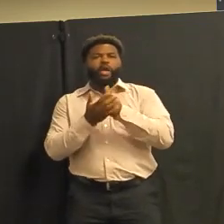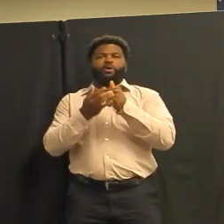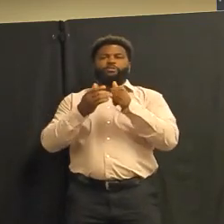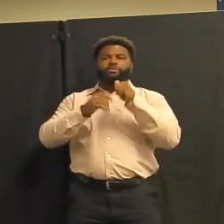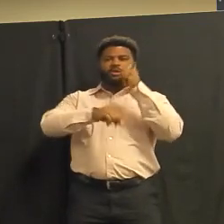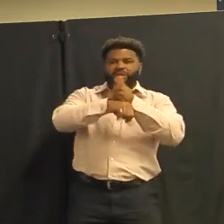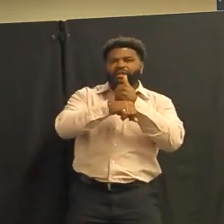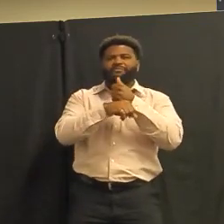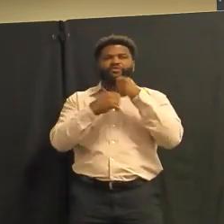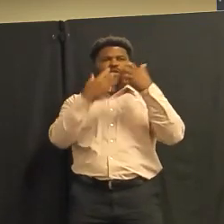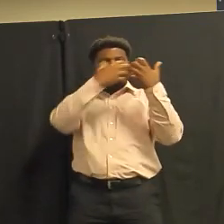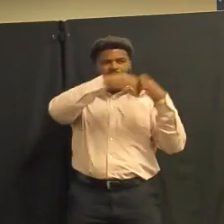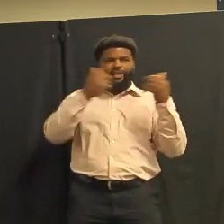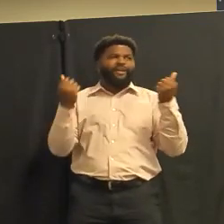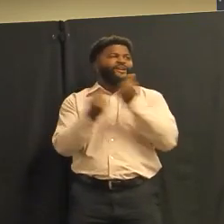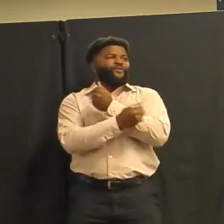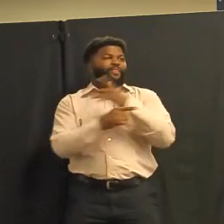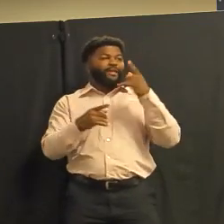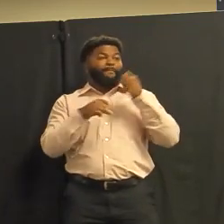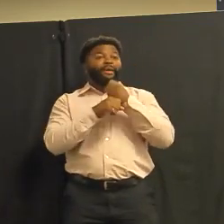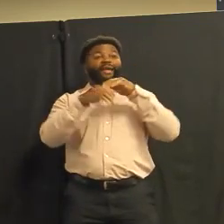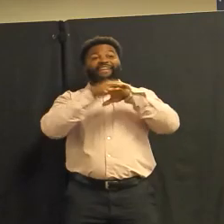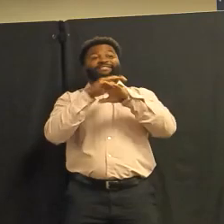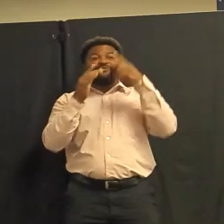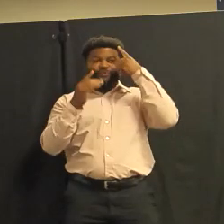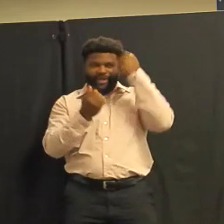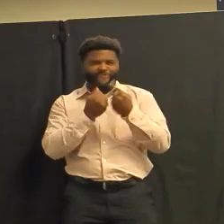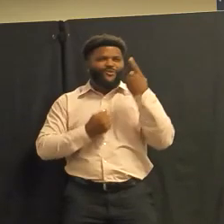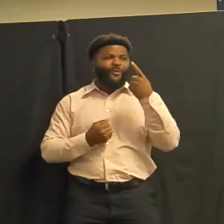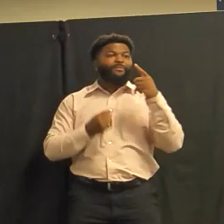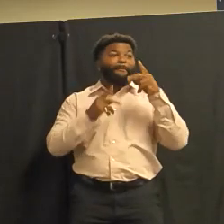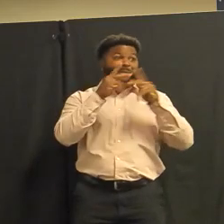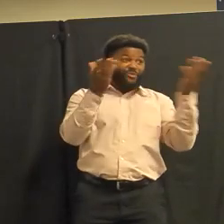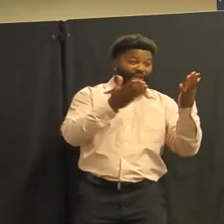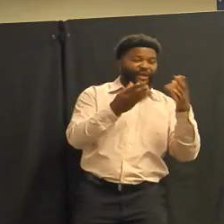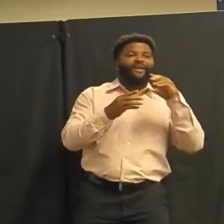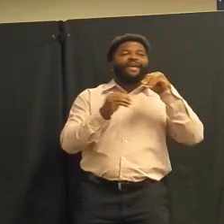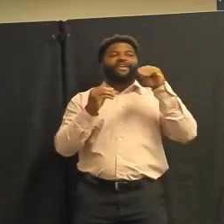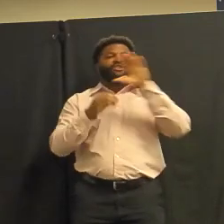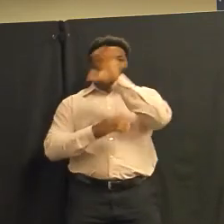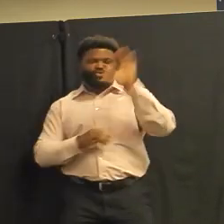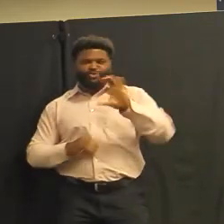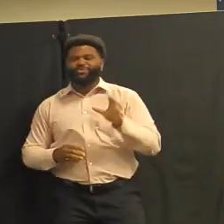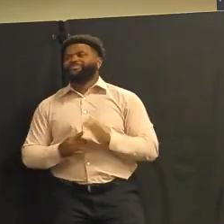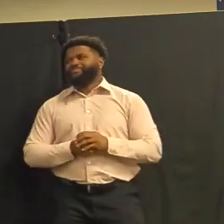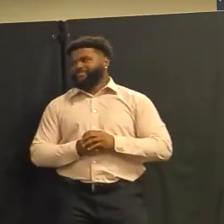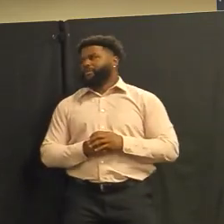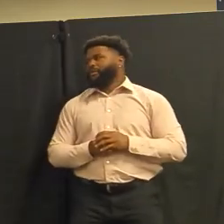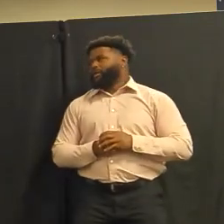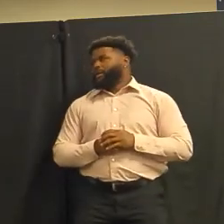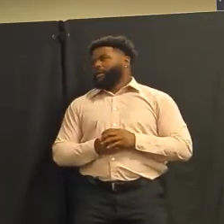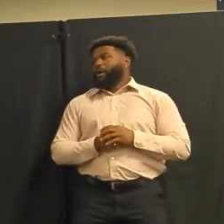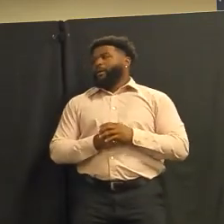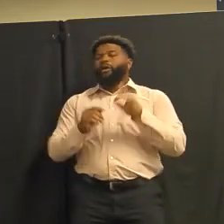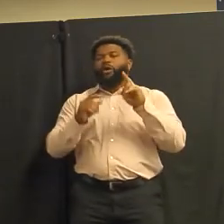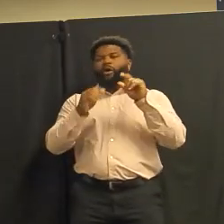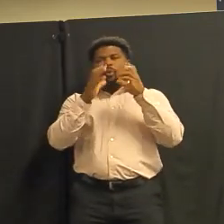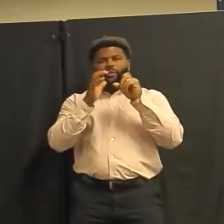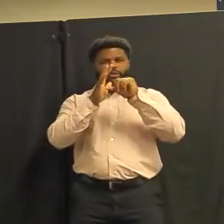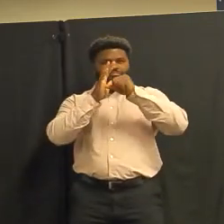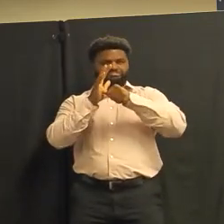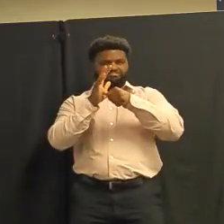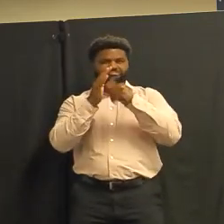work to configure this to make it accessible for everyone, as well as the live stream. But I wanted to